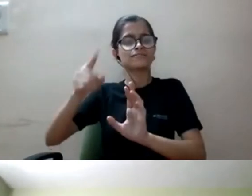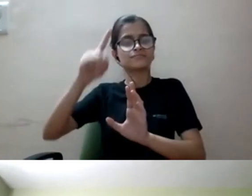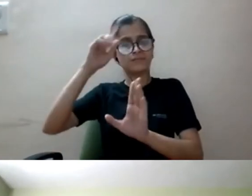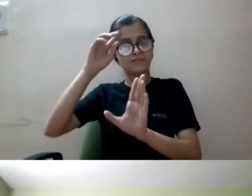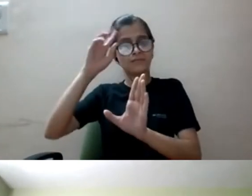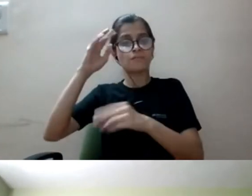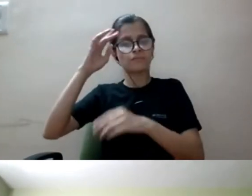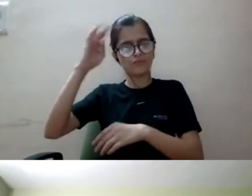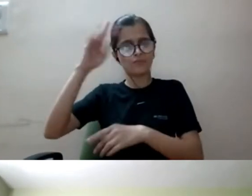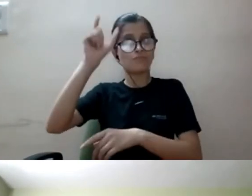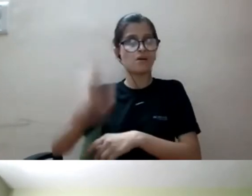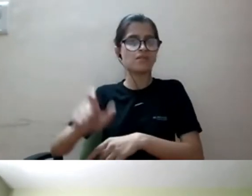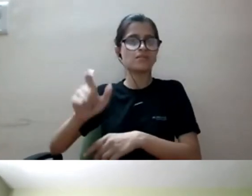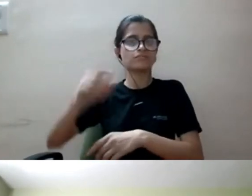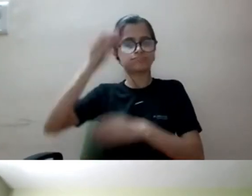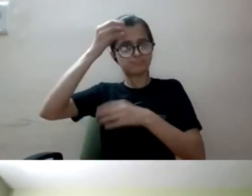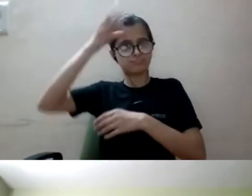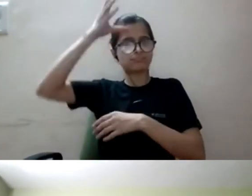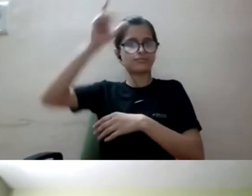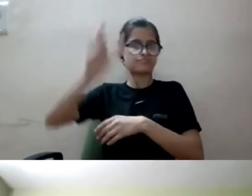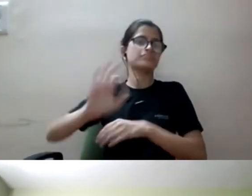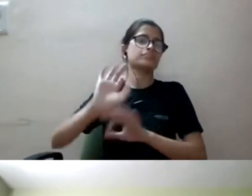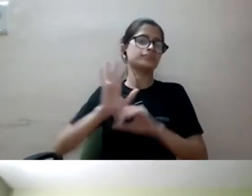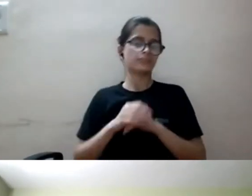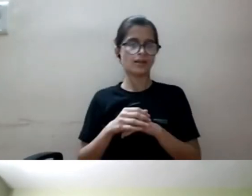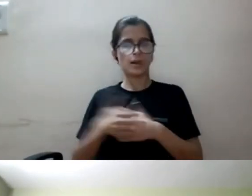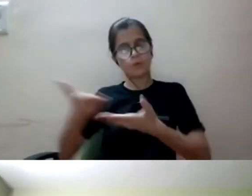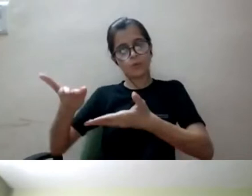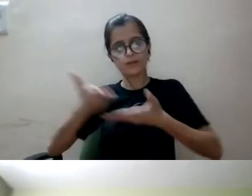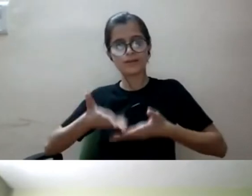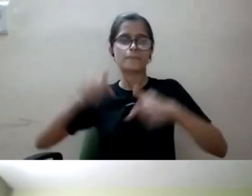guide. So welcome, sir.